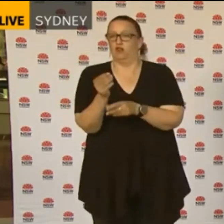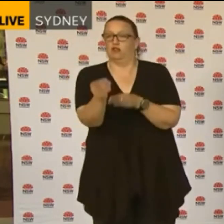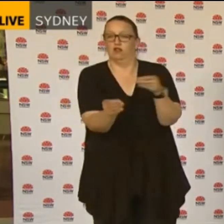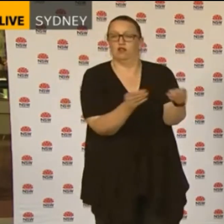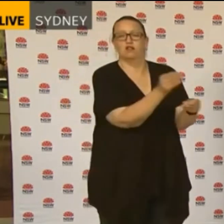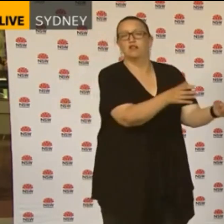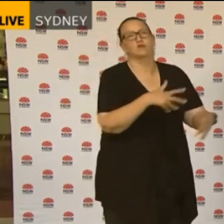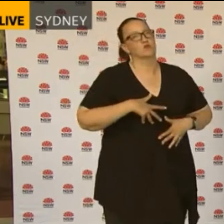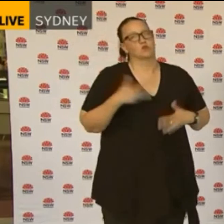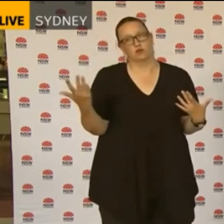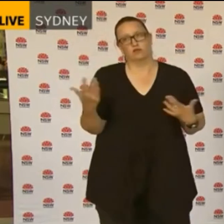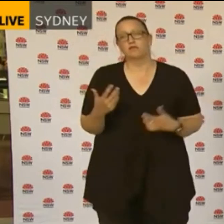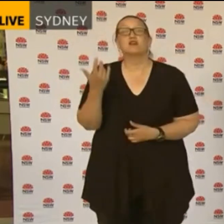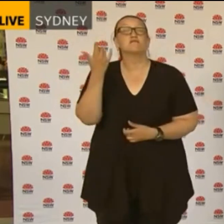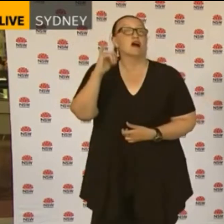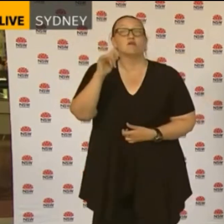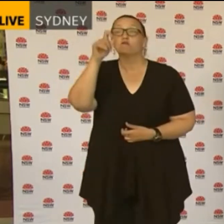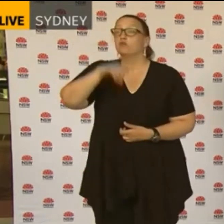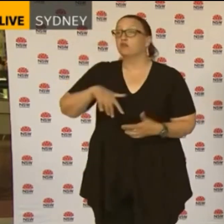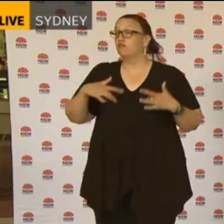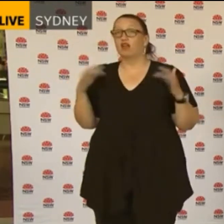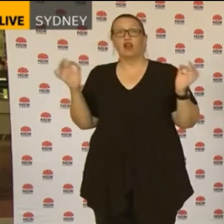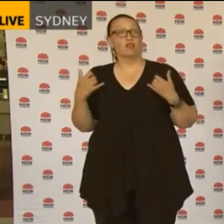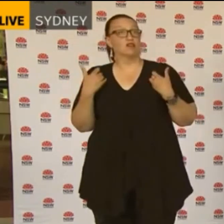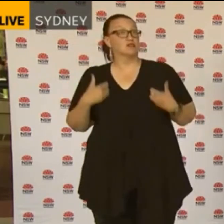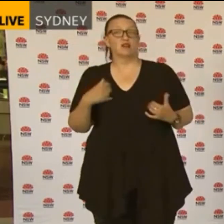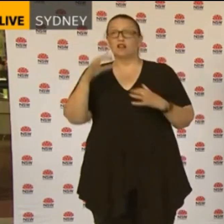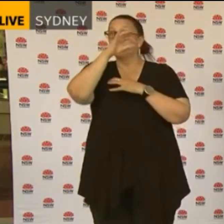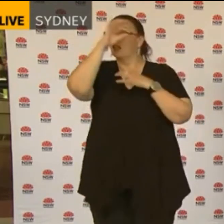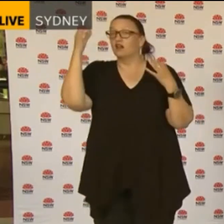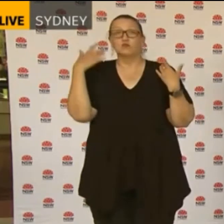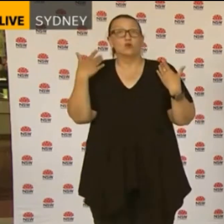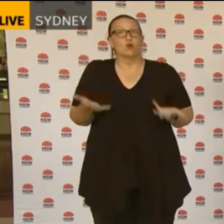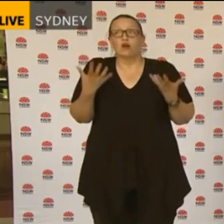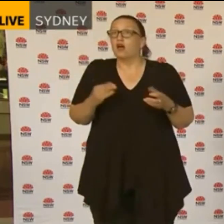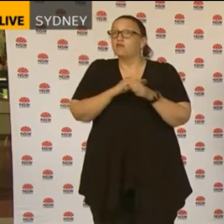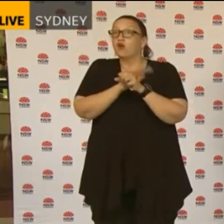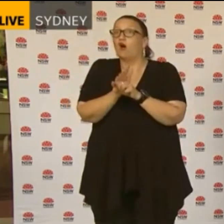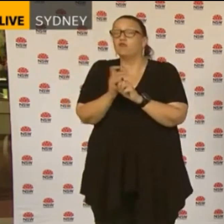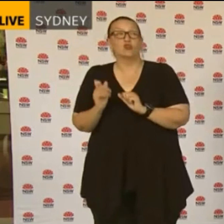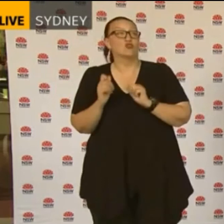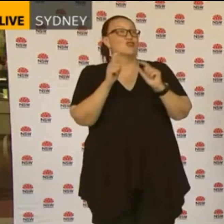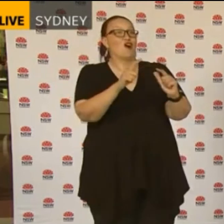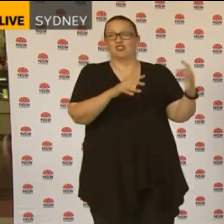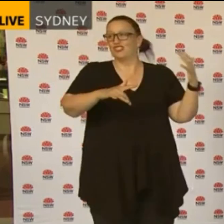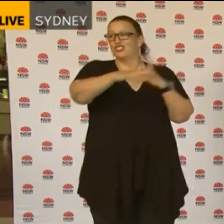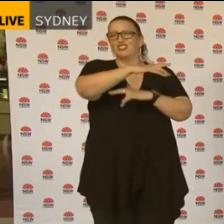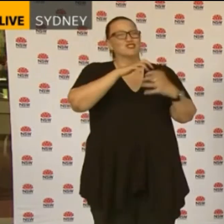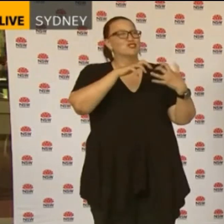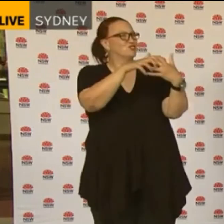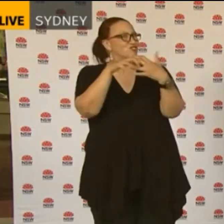got the virus, going to a particular venue and unintentionally spreading it to a large number of people. And that's what we saw